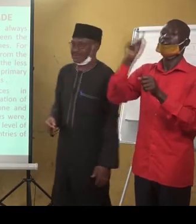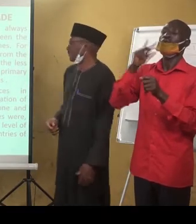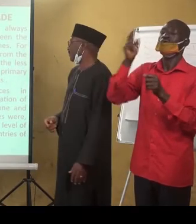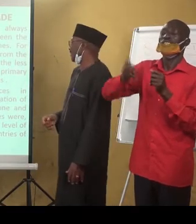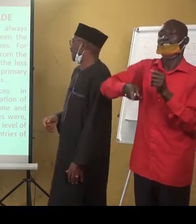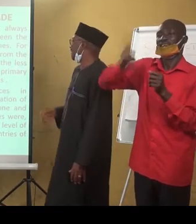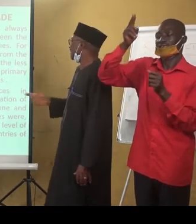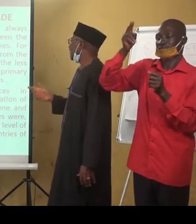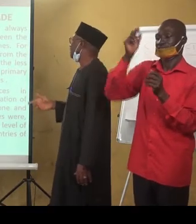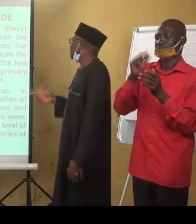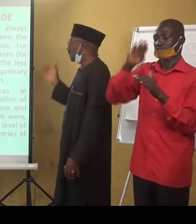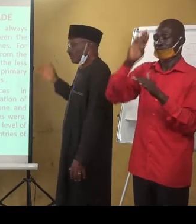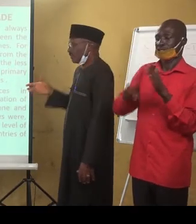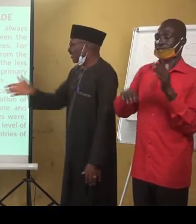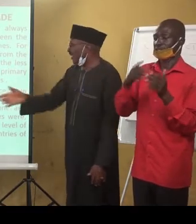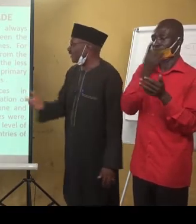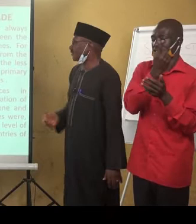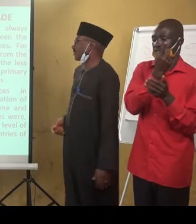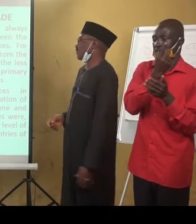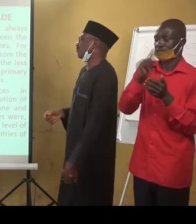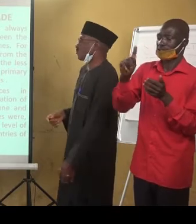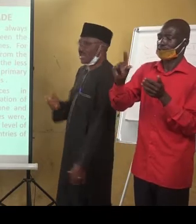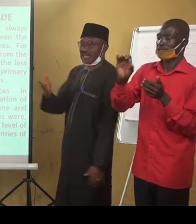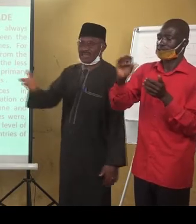higher than the